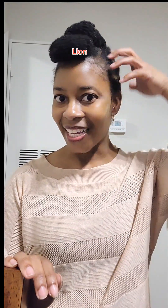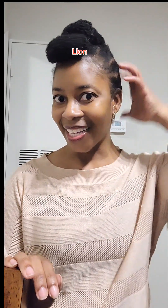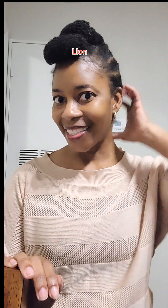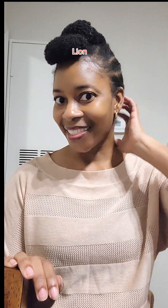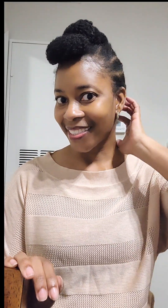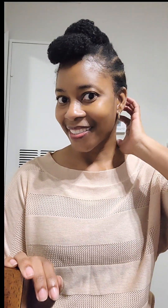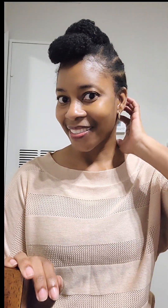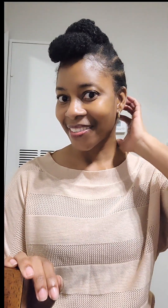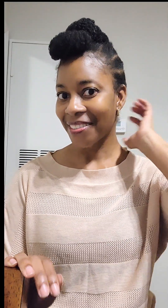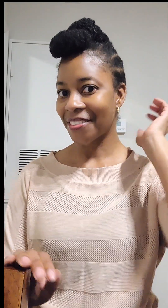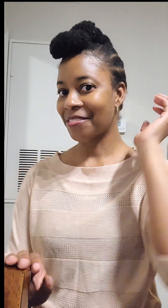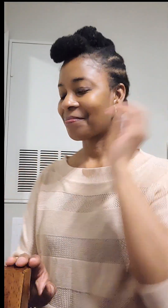Lion.